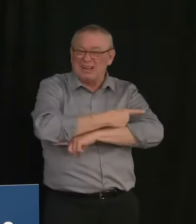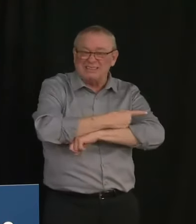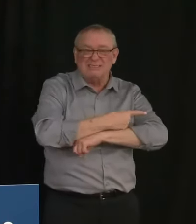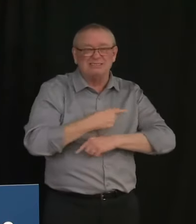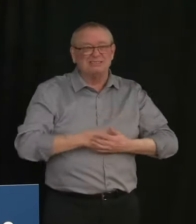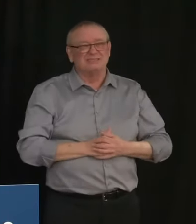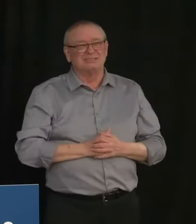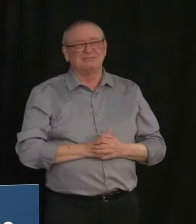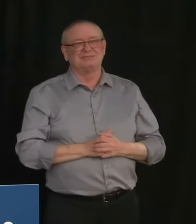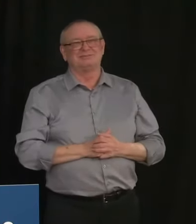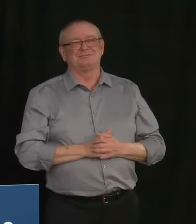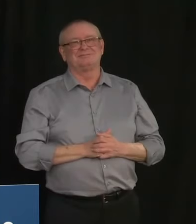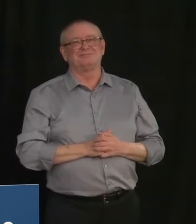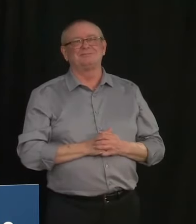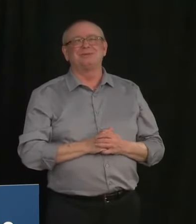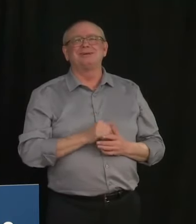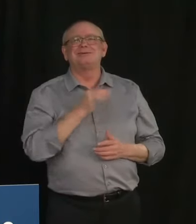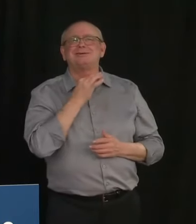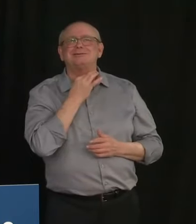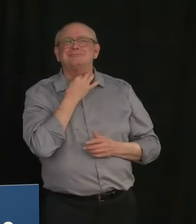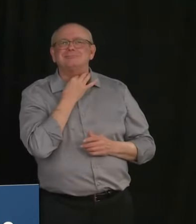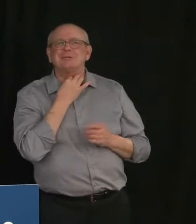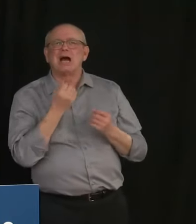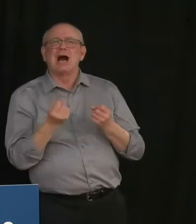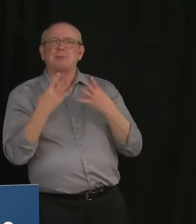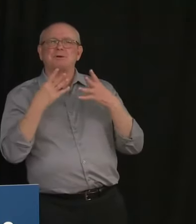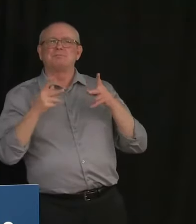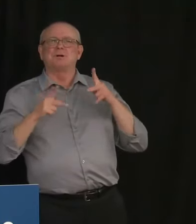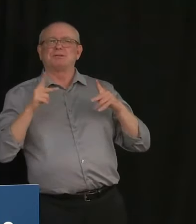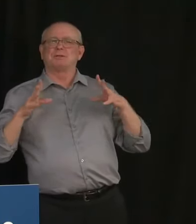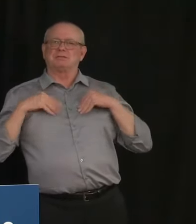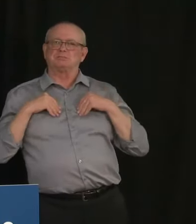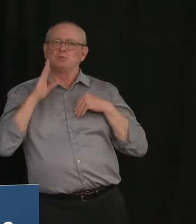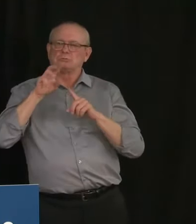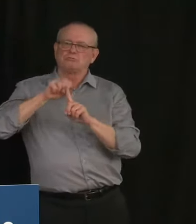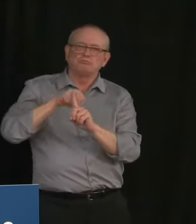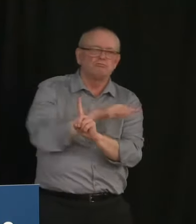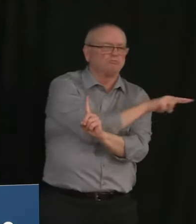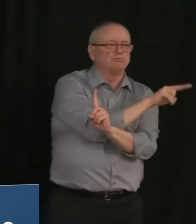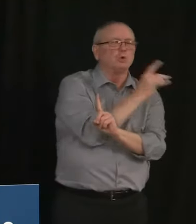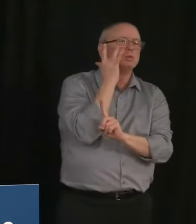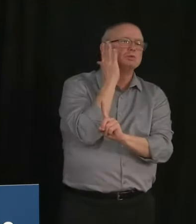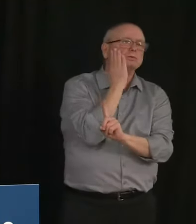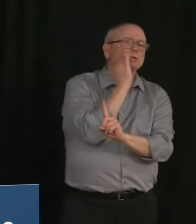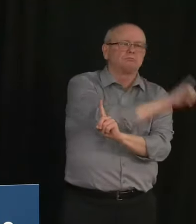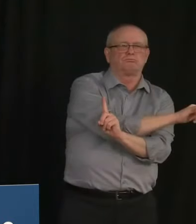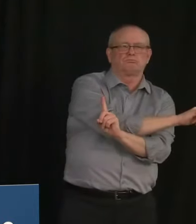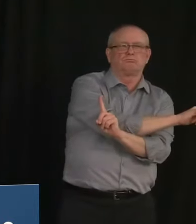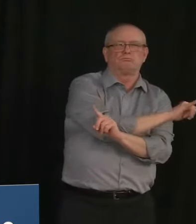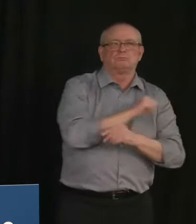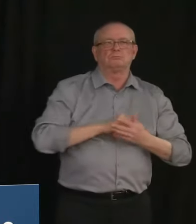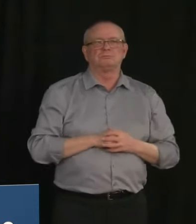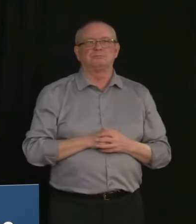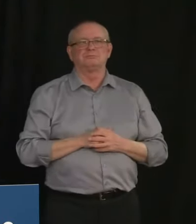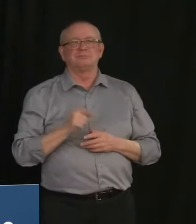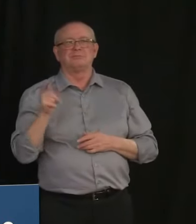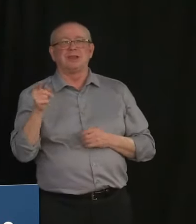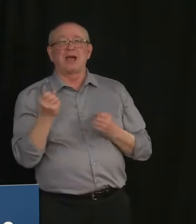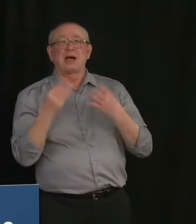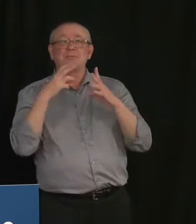the hotel rooms to isolate that has been offered. I don't have a number for the hotel